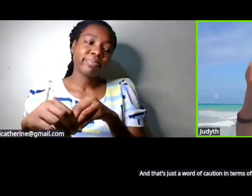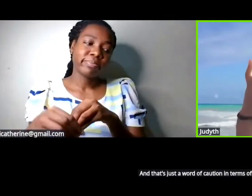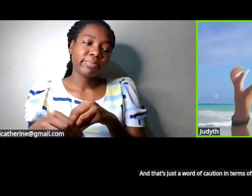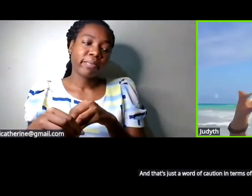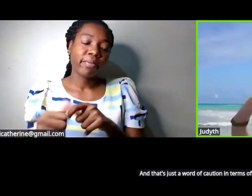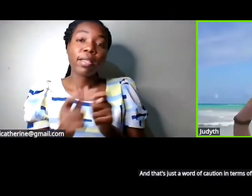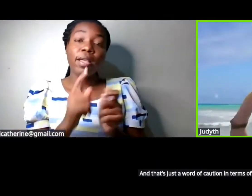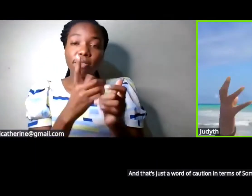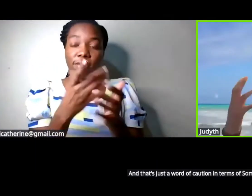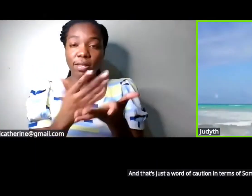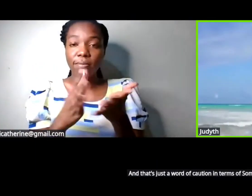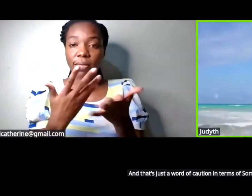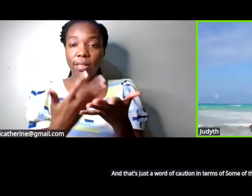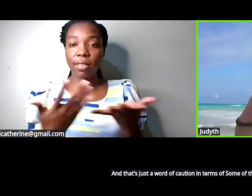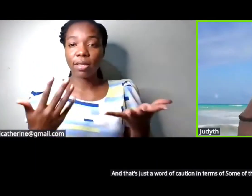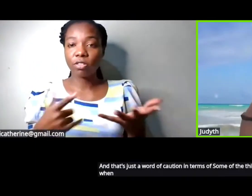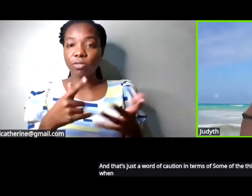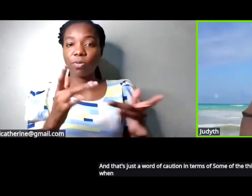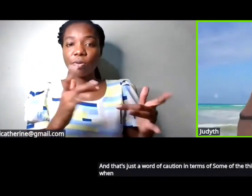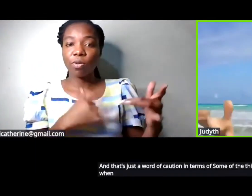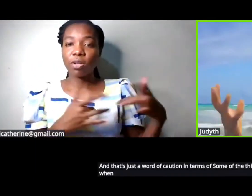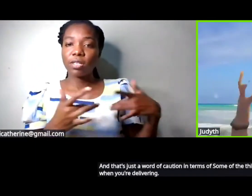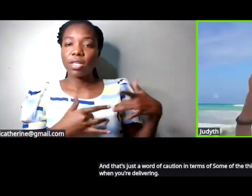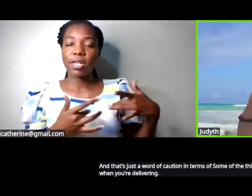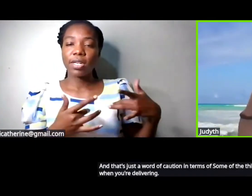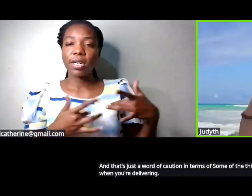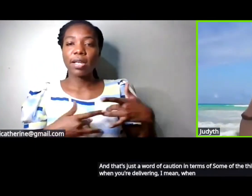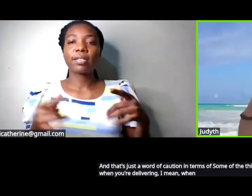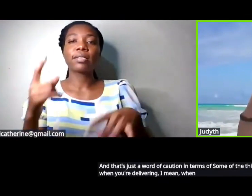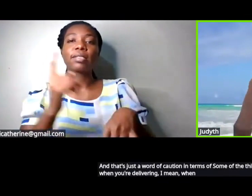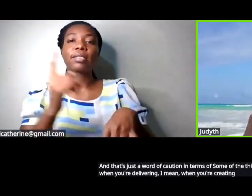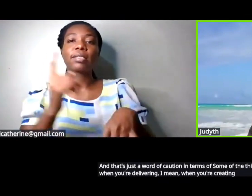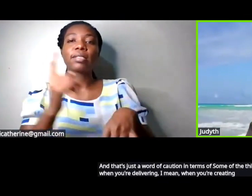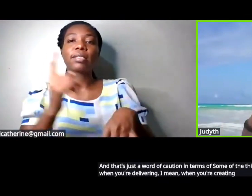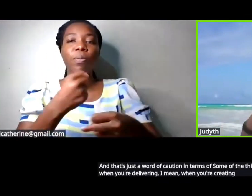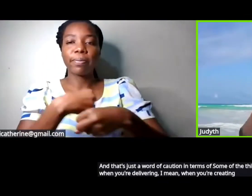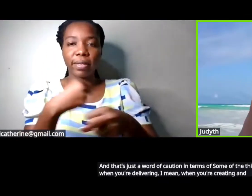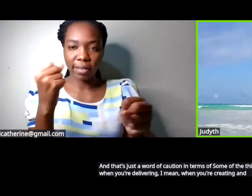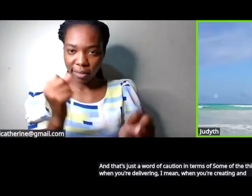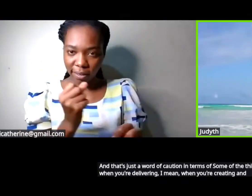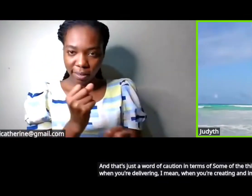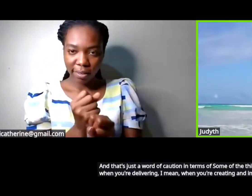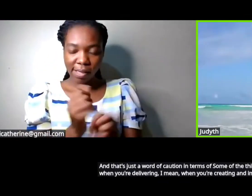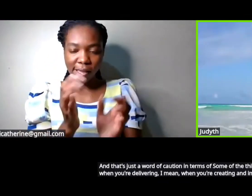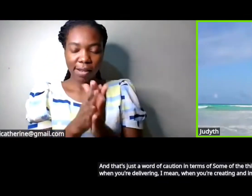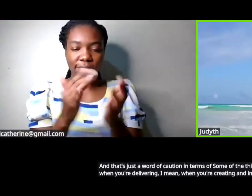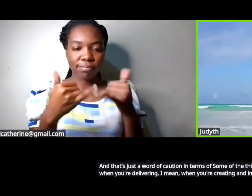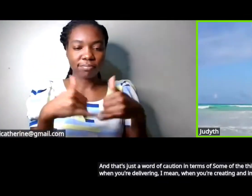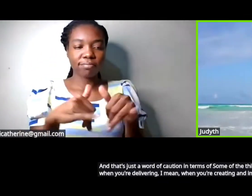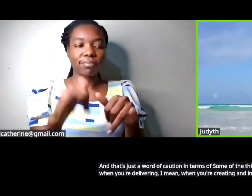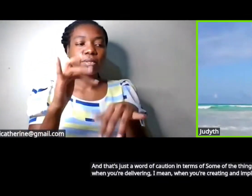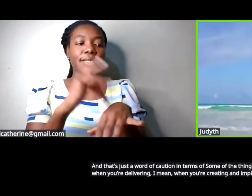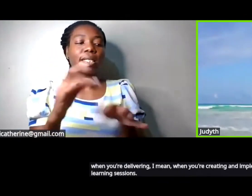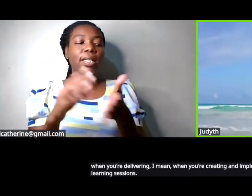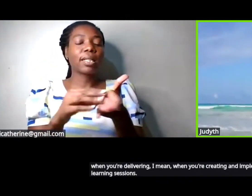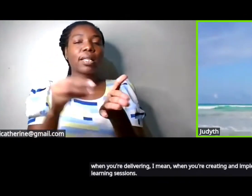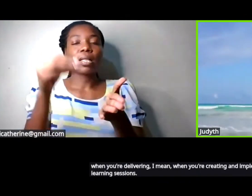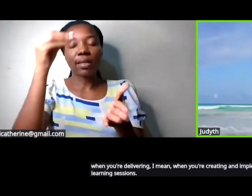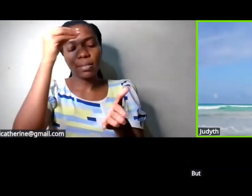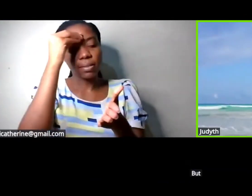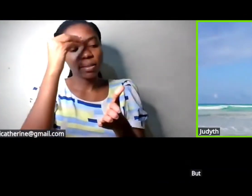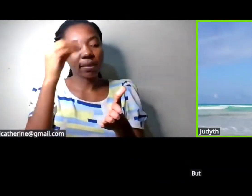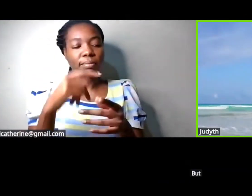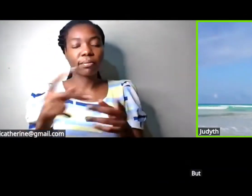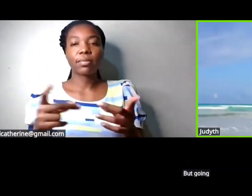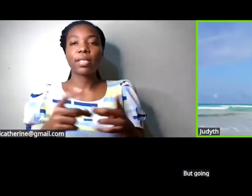of the things to consider when you're delivering, when you're creating and implementing effective learning sessions. But going back